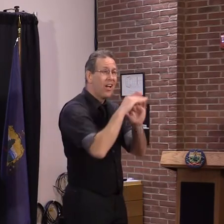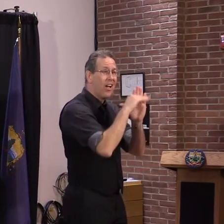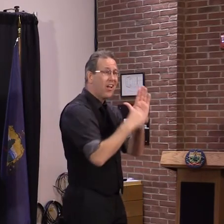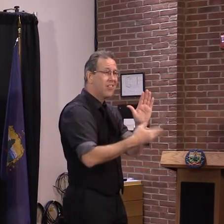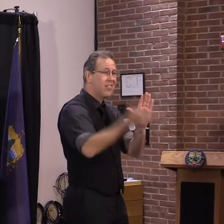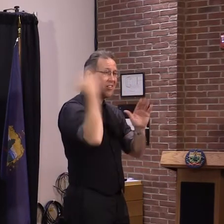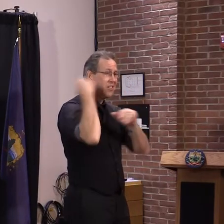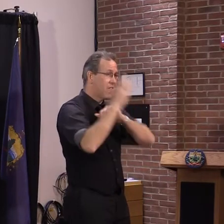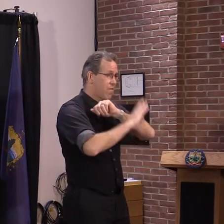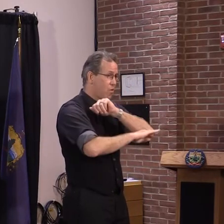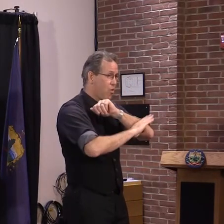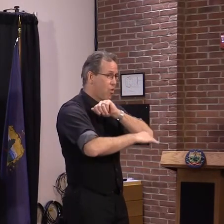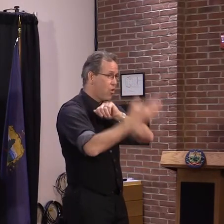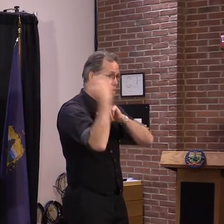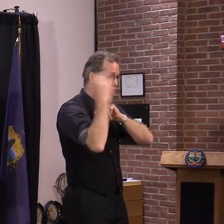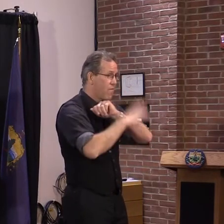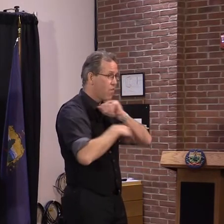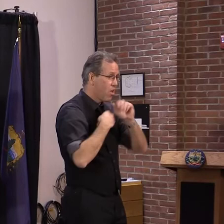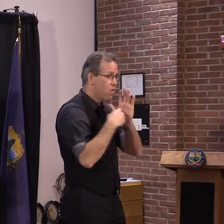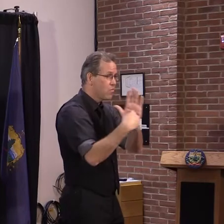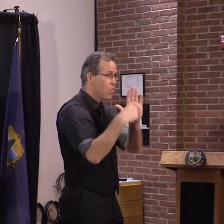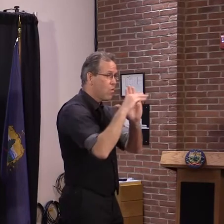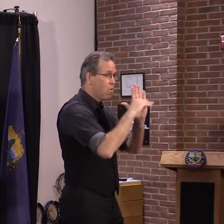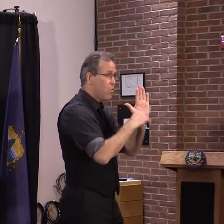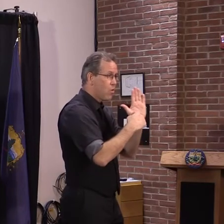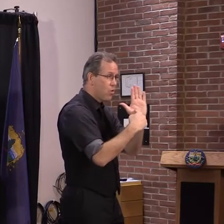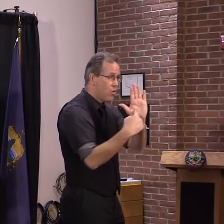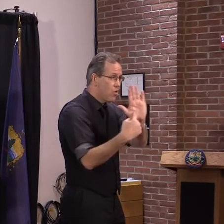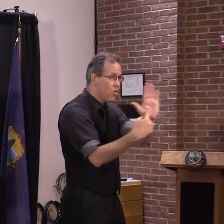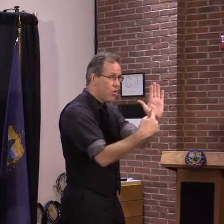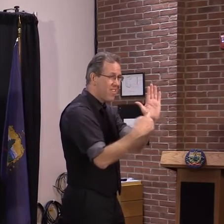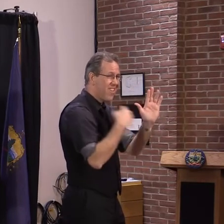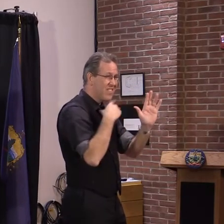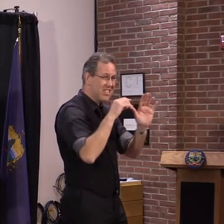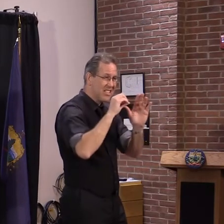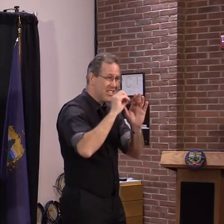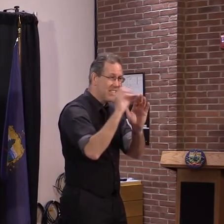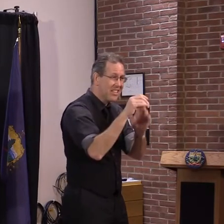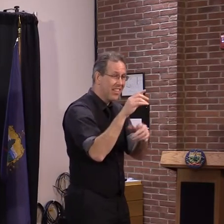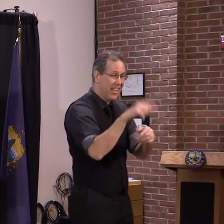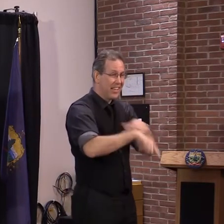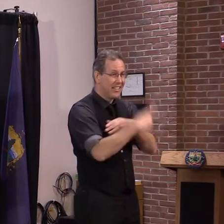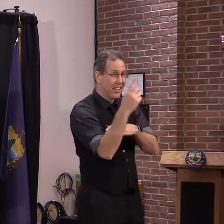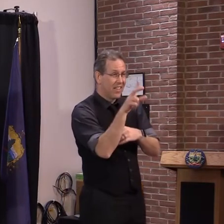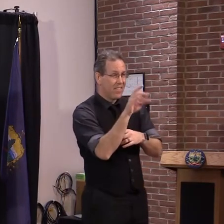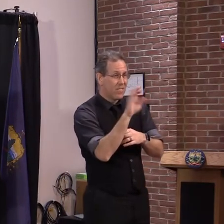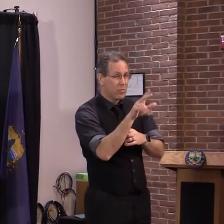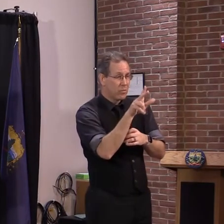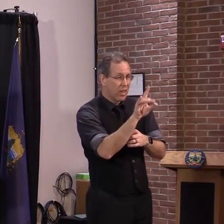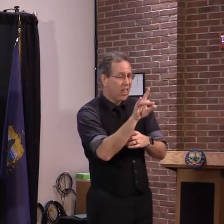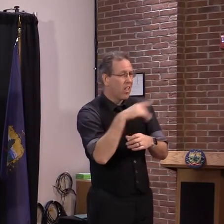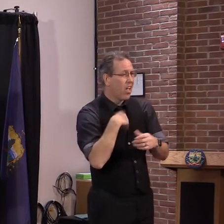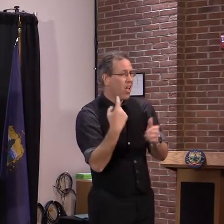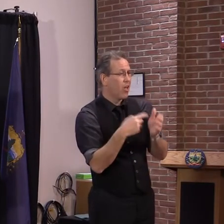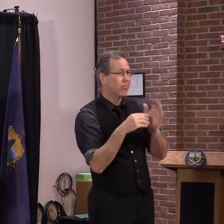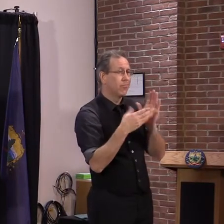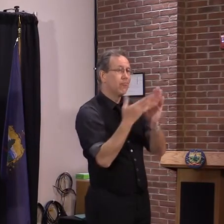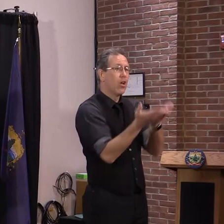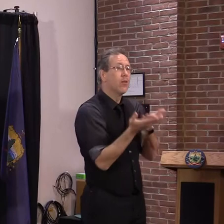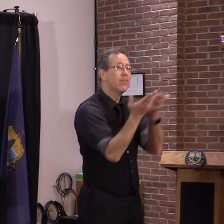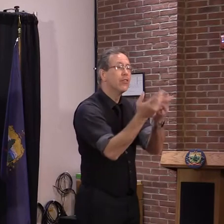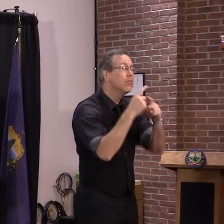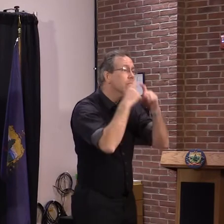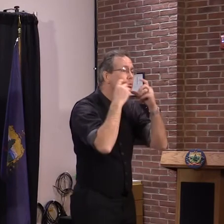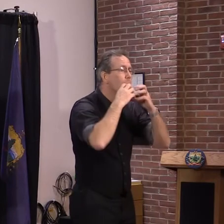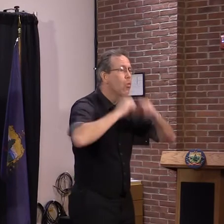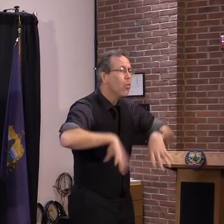in January is that on February 28th, which for most districts is the first day back from winter vacation, that's when districts or